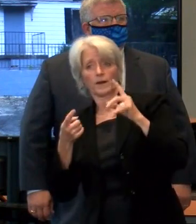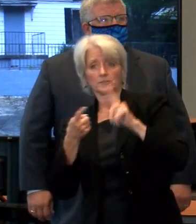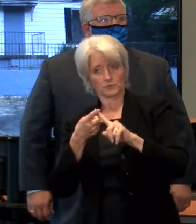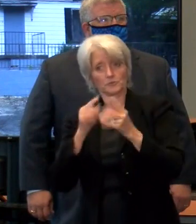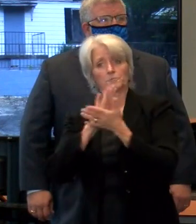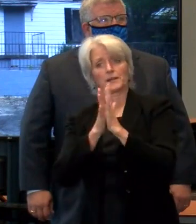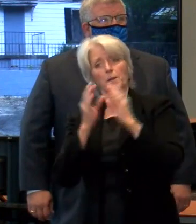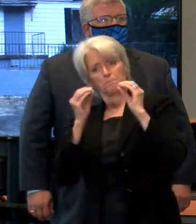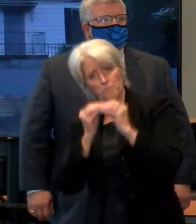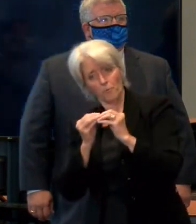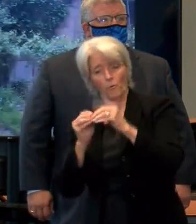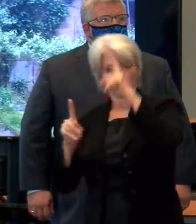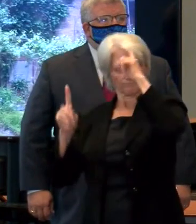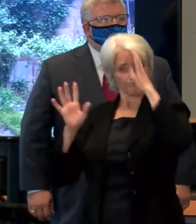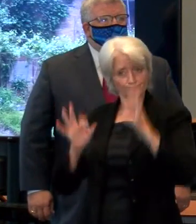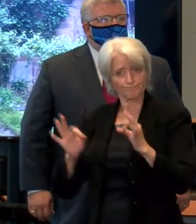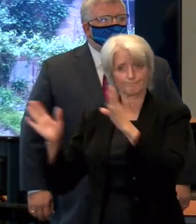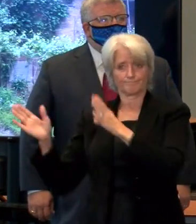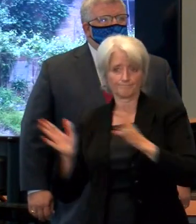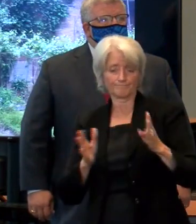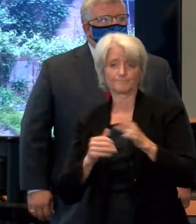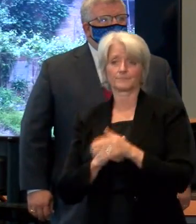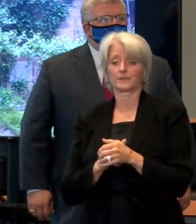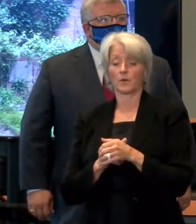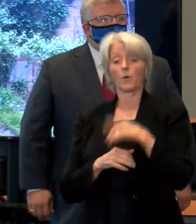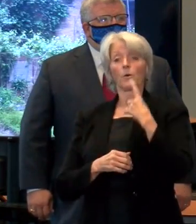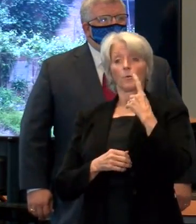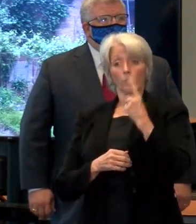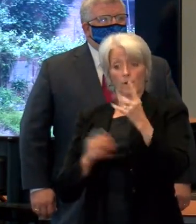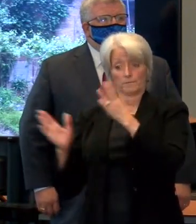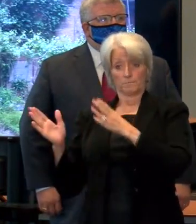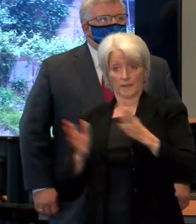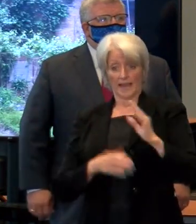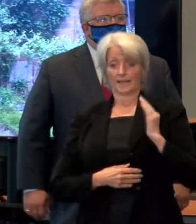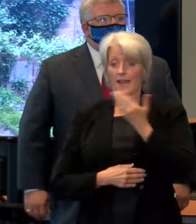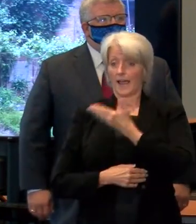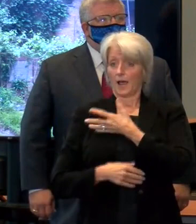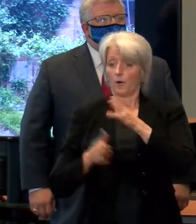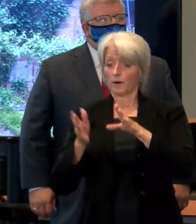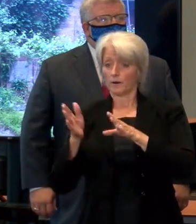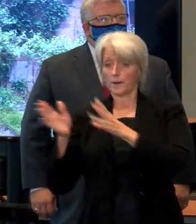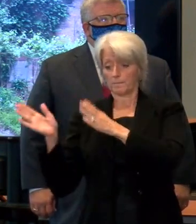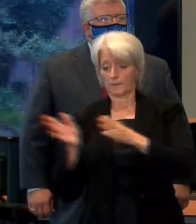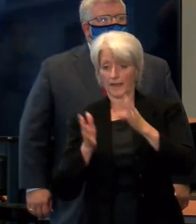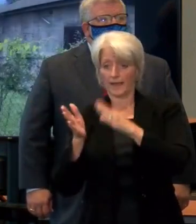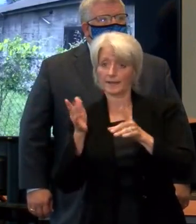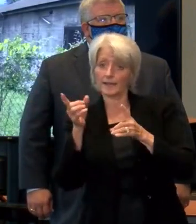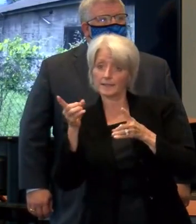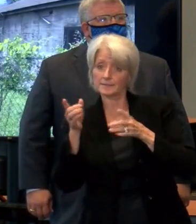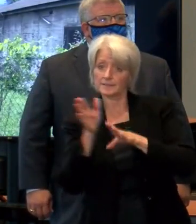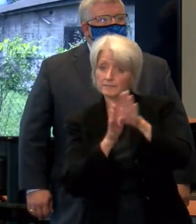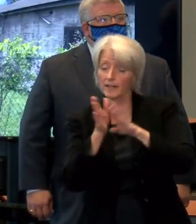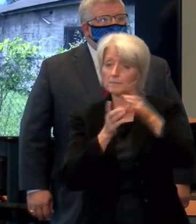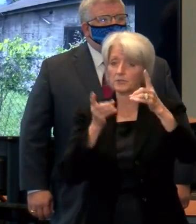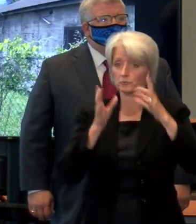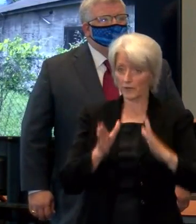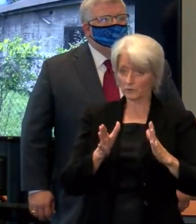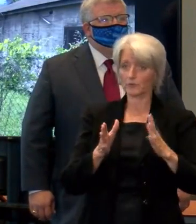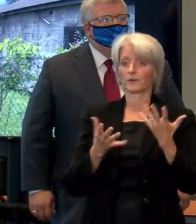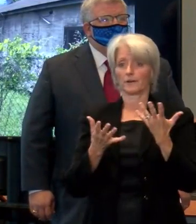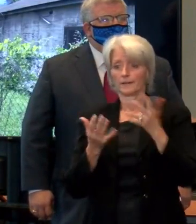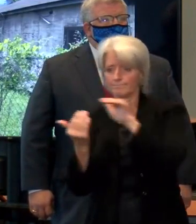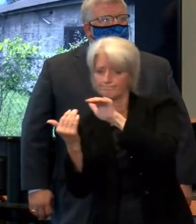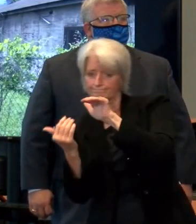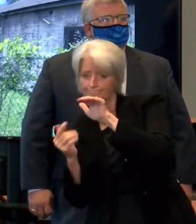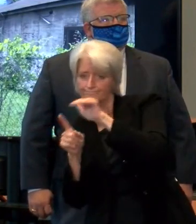intentional. And one of the things of that intentionality is our planning and development director working with the property owners within Asher Avenue,